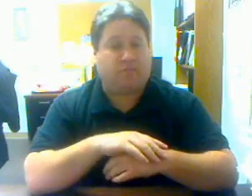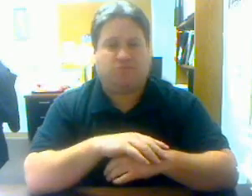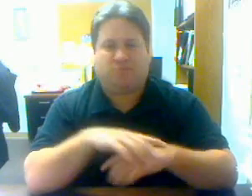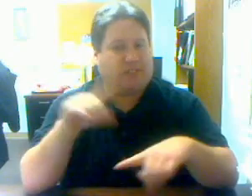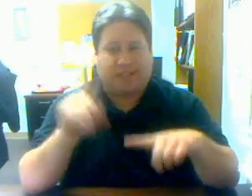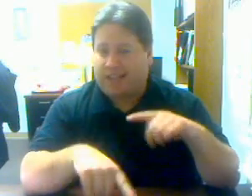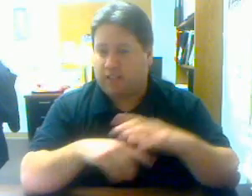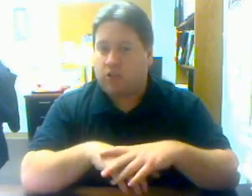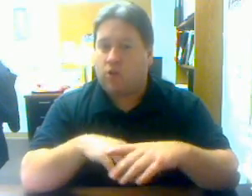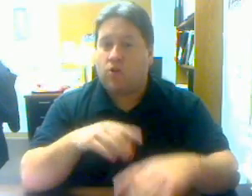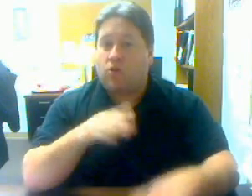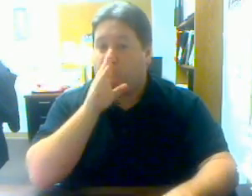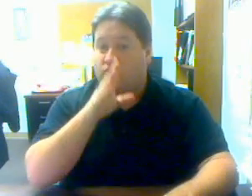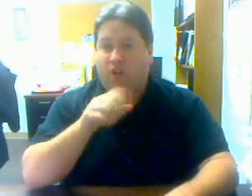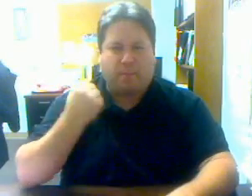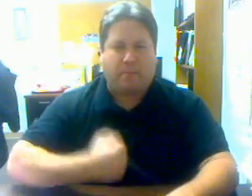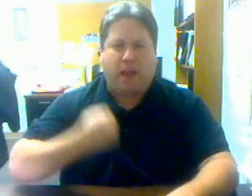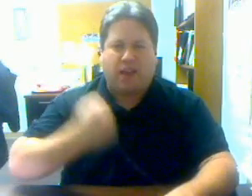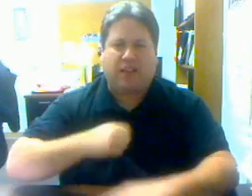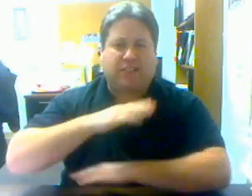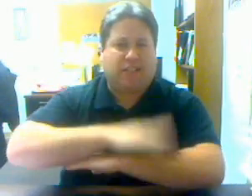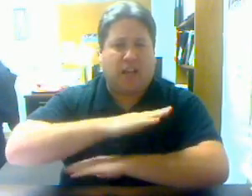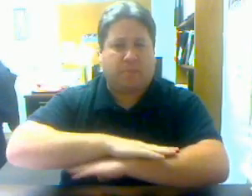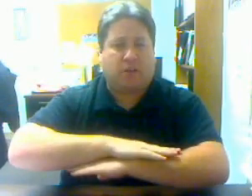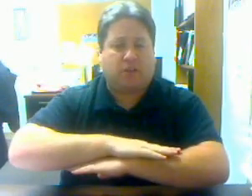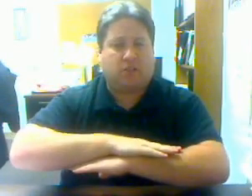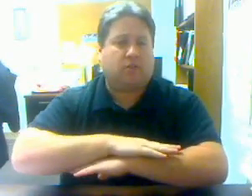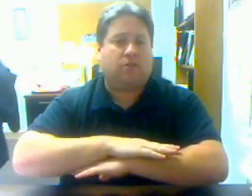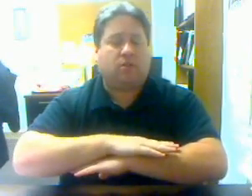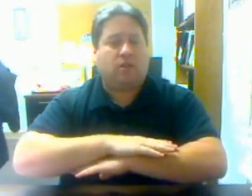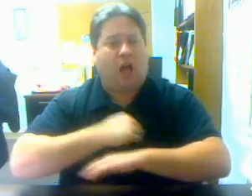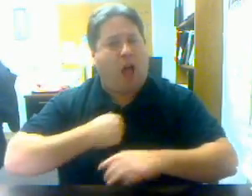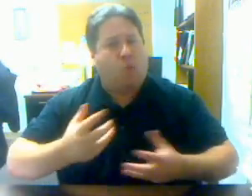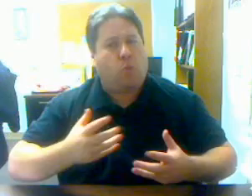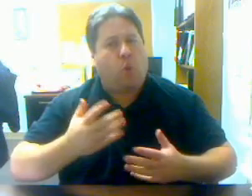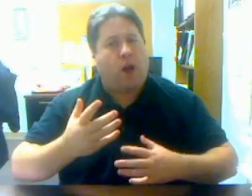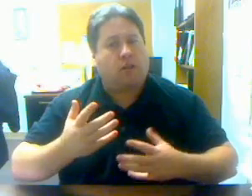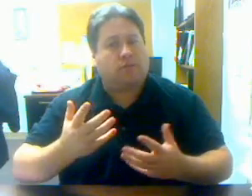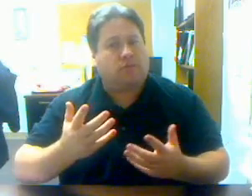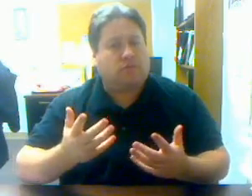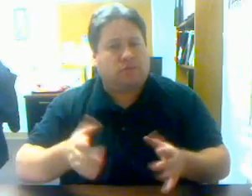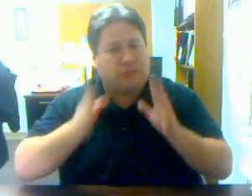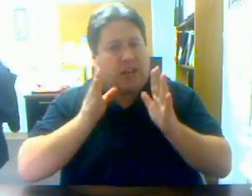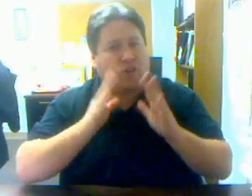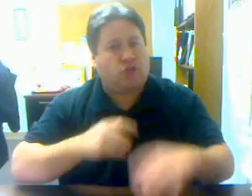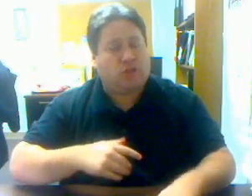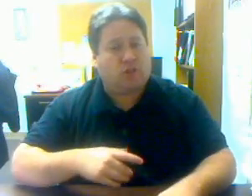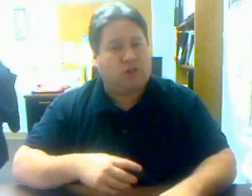So obviously I want somebody's attention. I'm going to still want that attention. If you tie my hands down to my waist, I'm still going to want that attention.